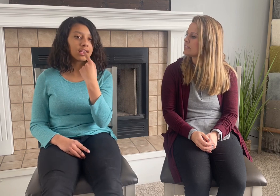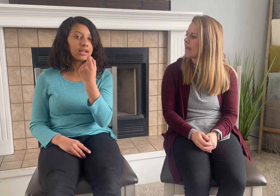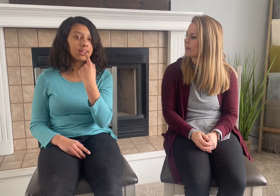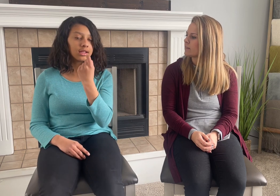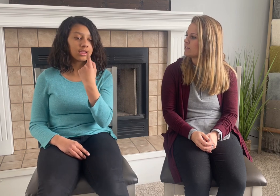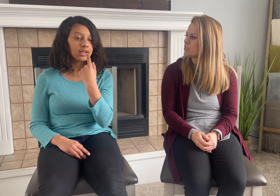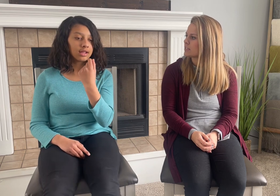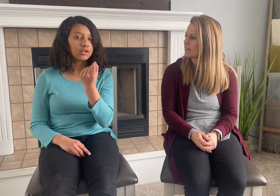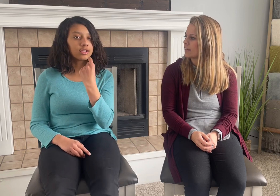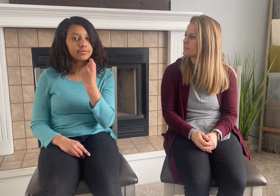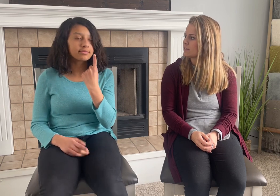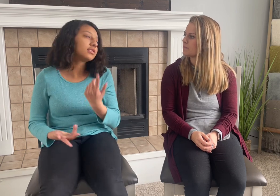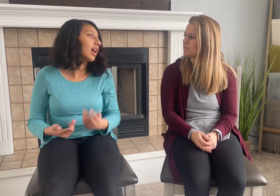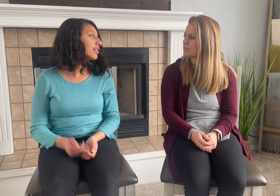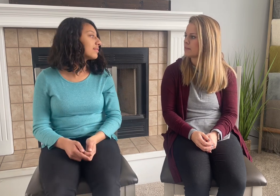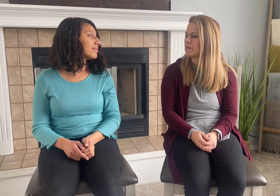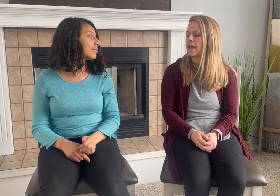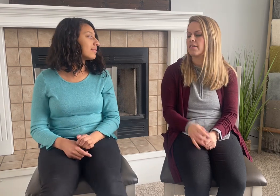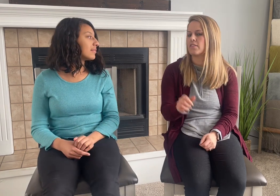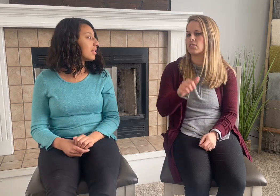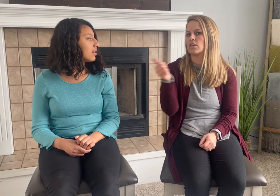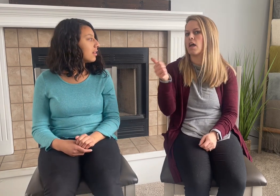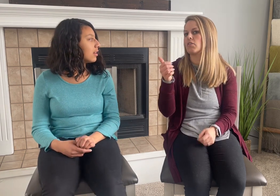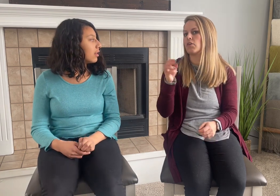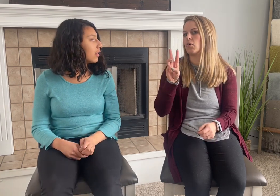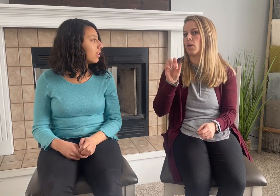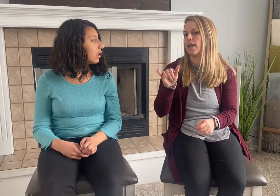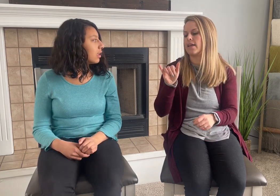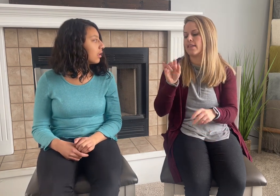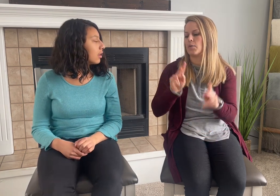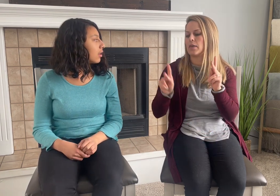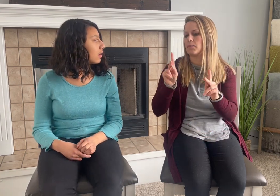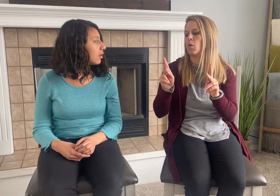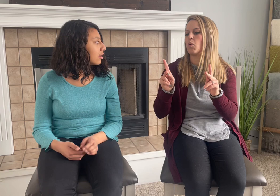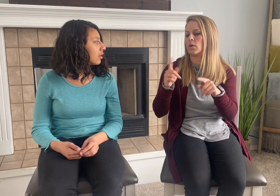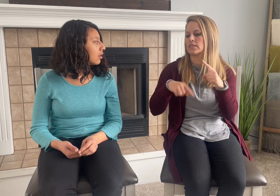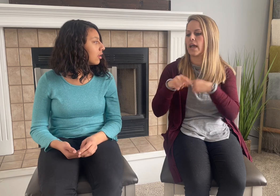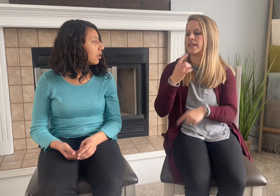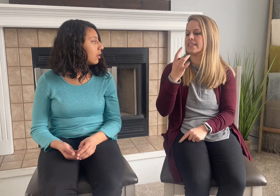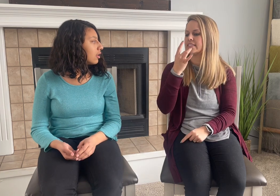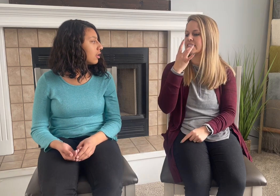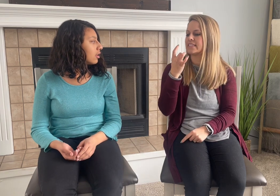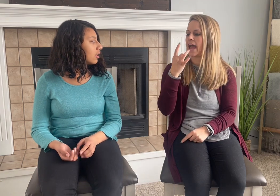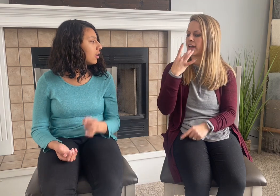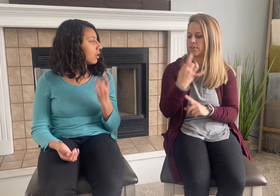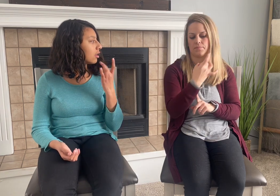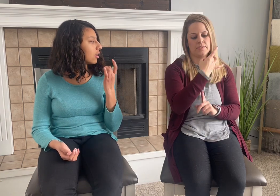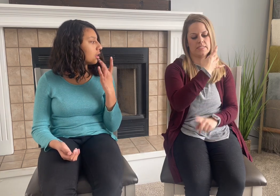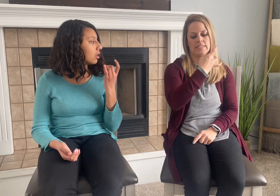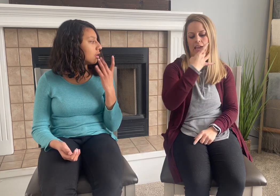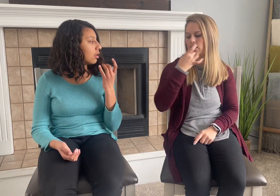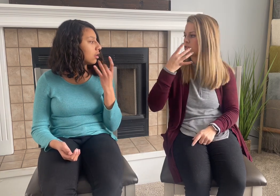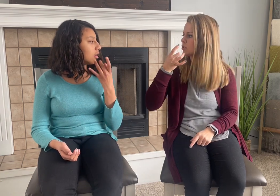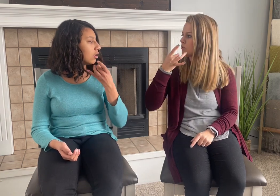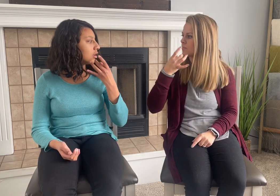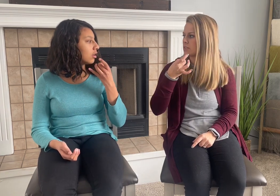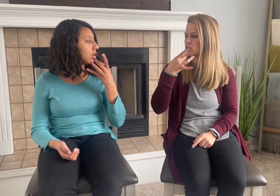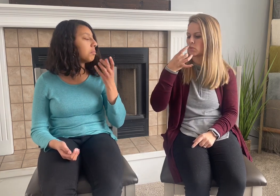Snack, just like this. And then there's another way that people will sign is snack. Snack, snack too. So